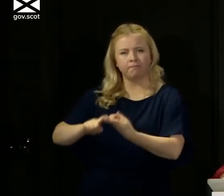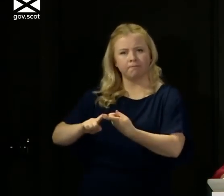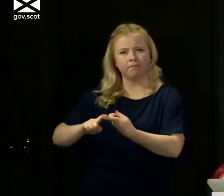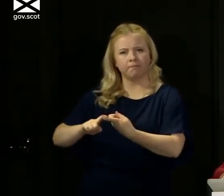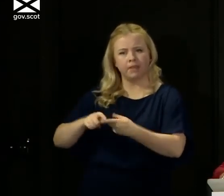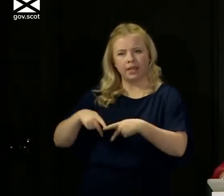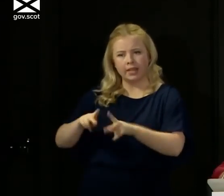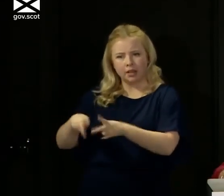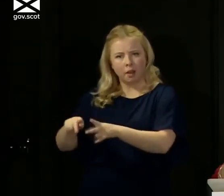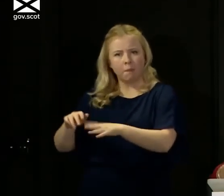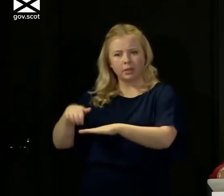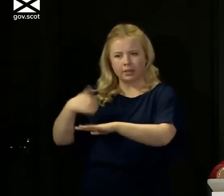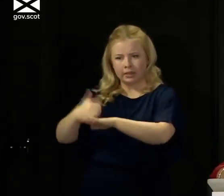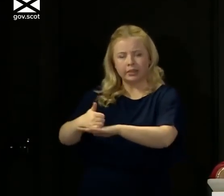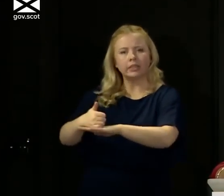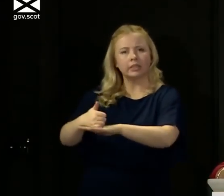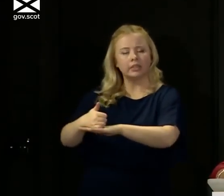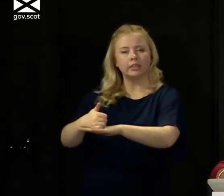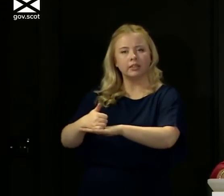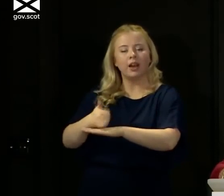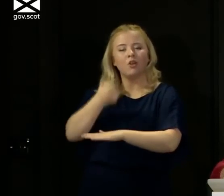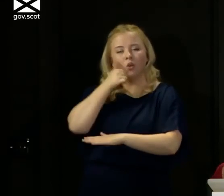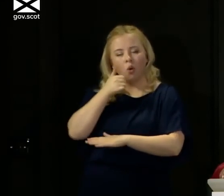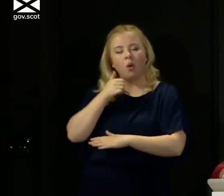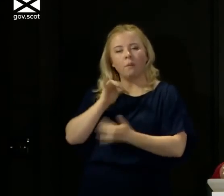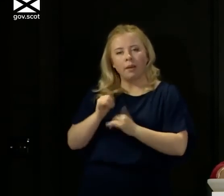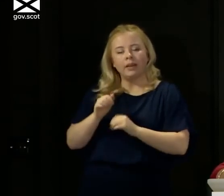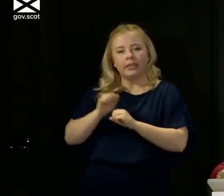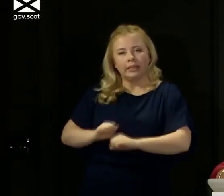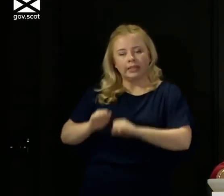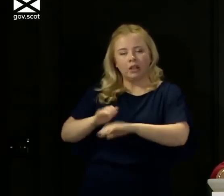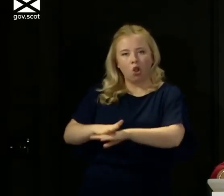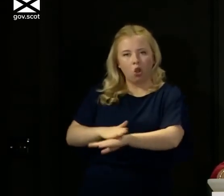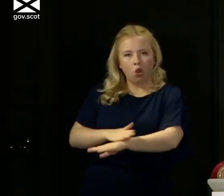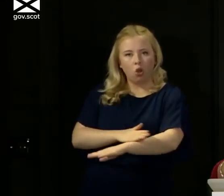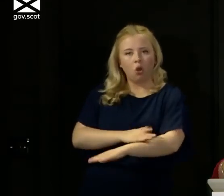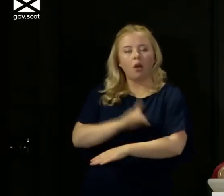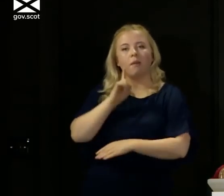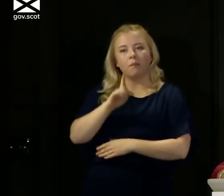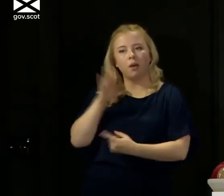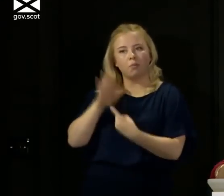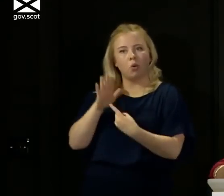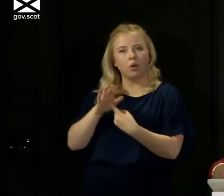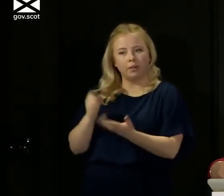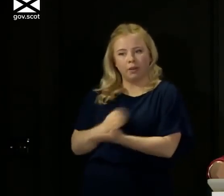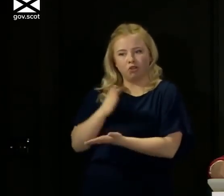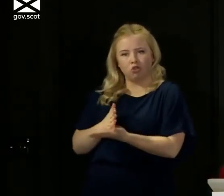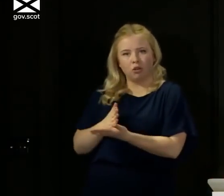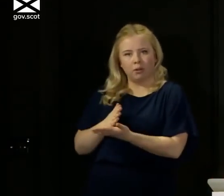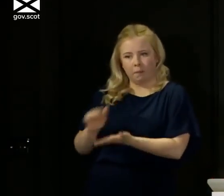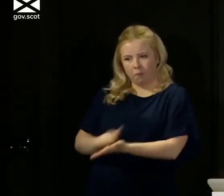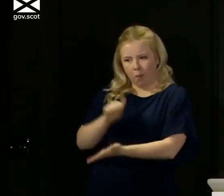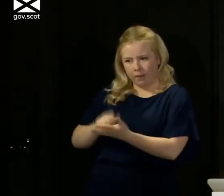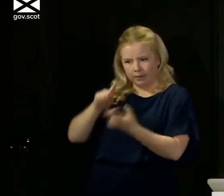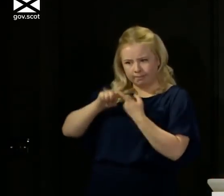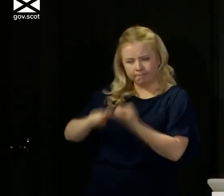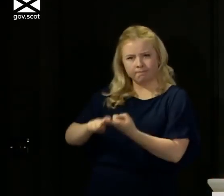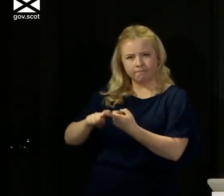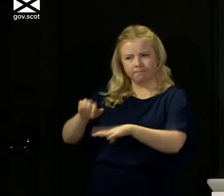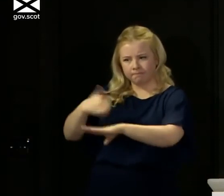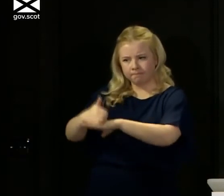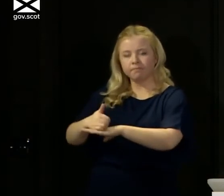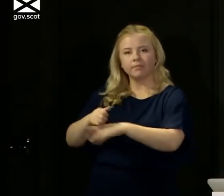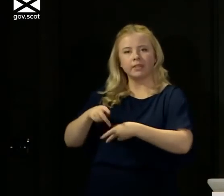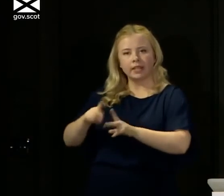place, even if that is taking a bit longer than we might like, is important to get it done soundly so that we have that to move